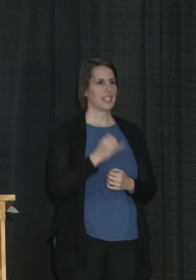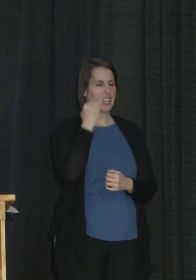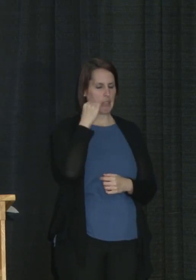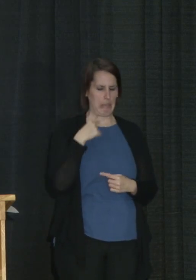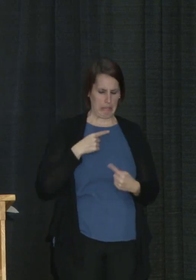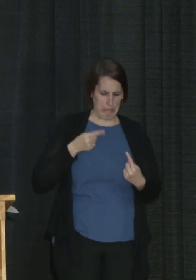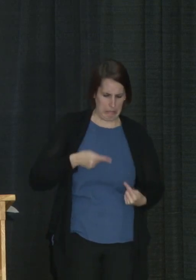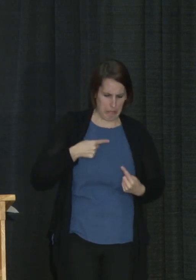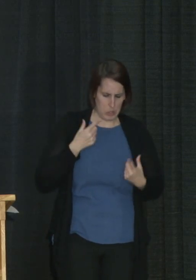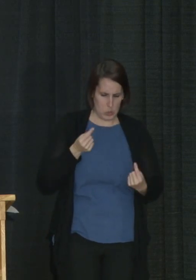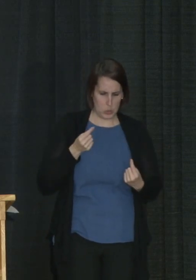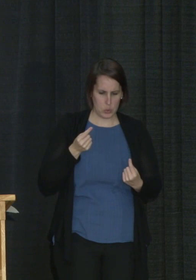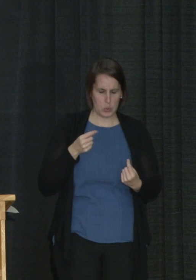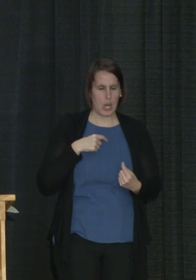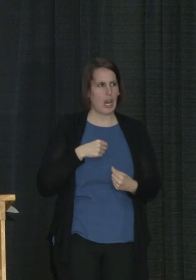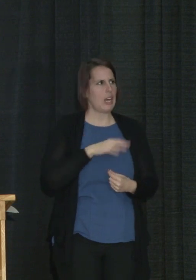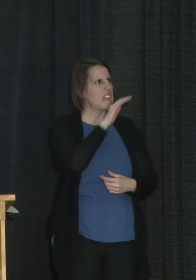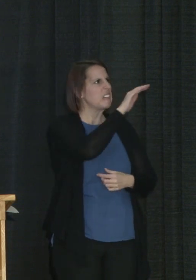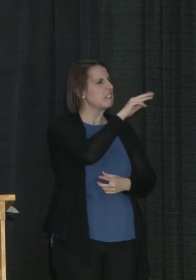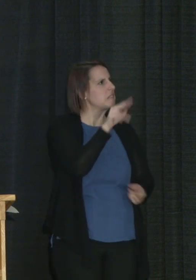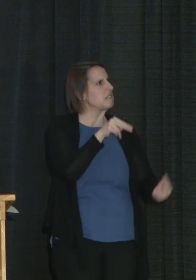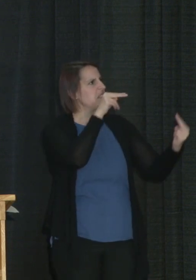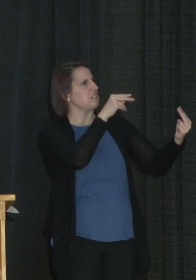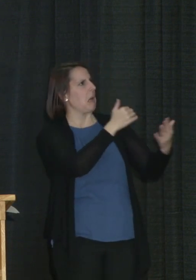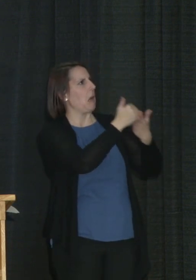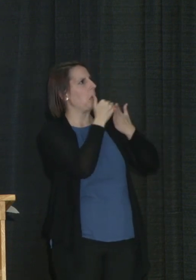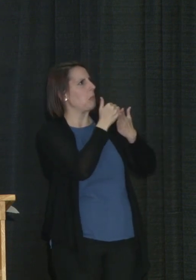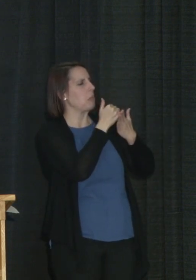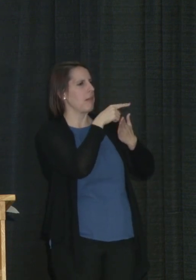got tough and when you needed an encouraging word.